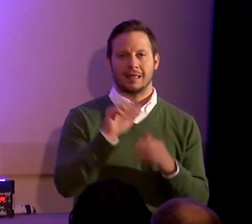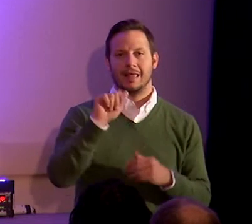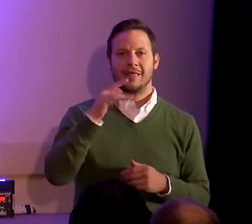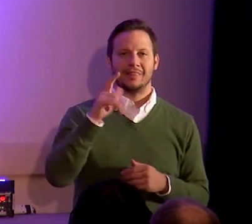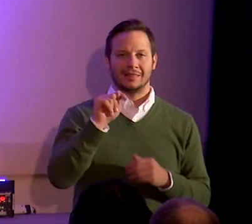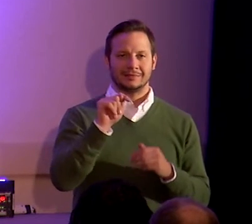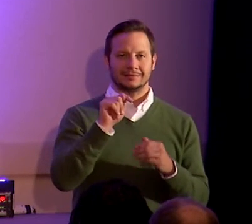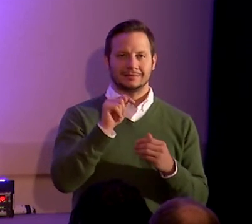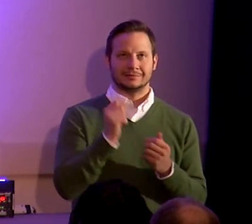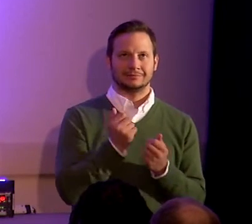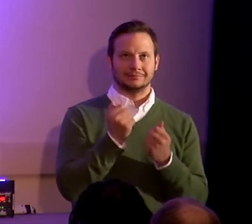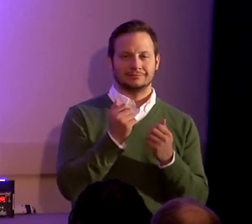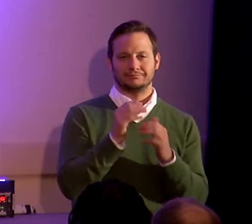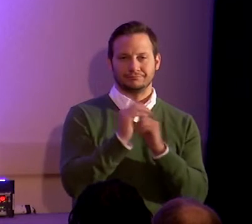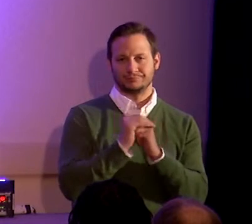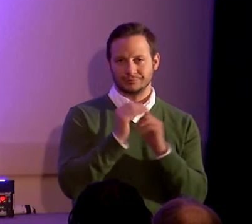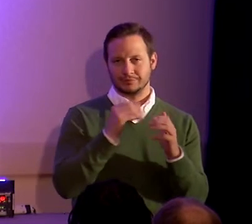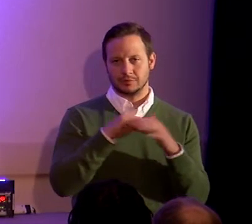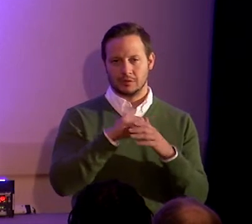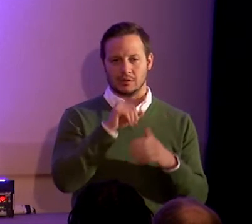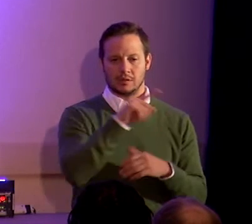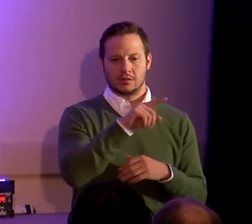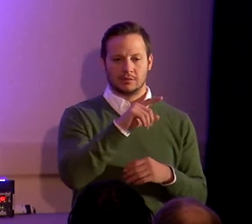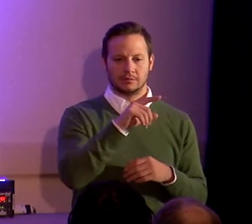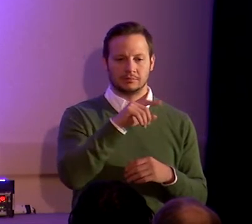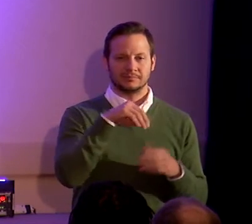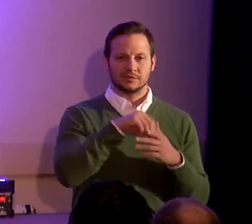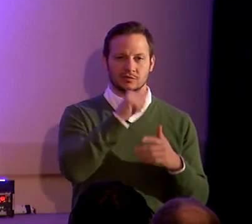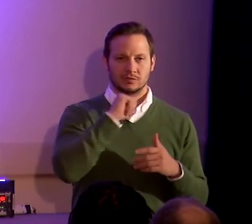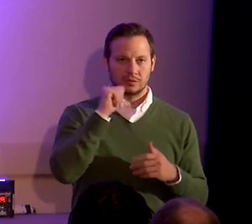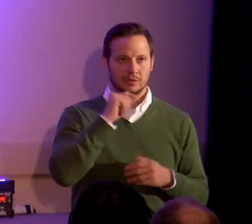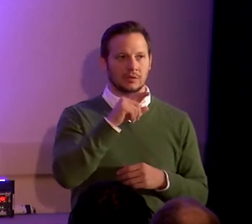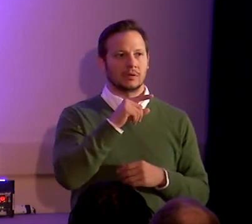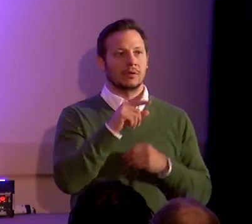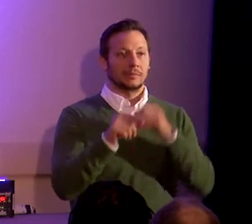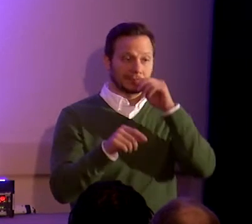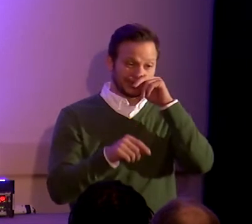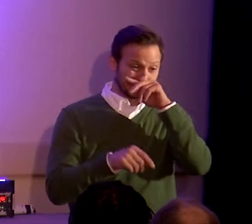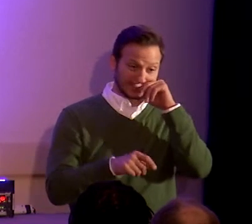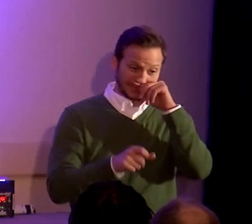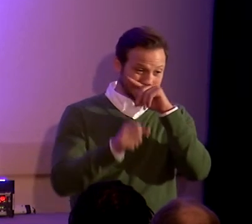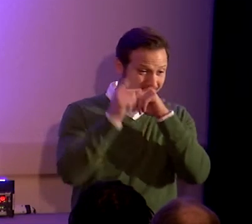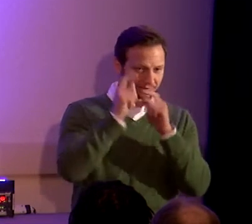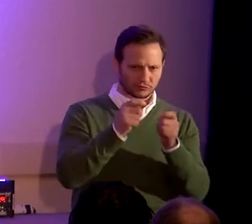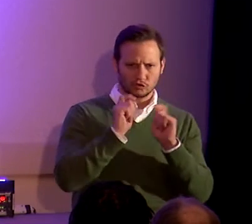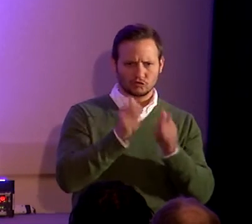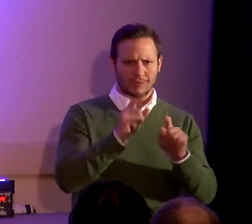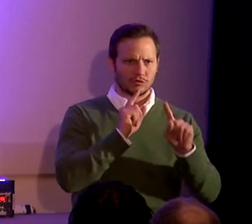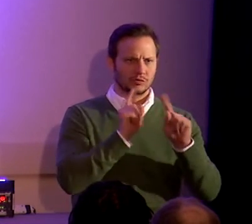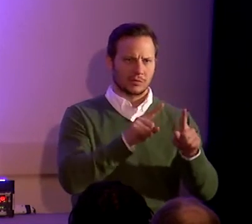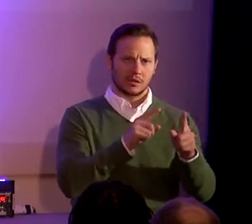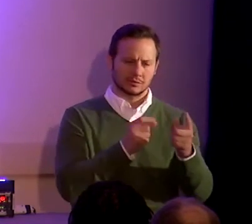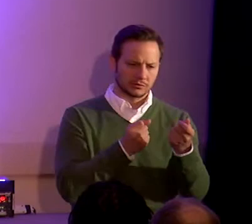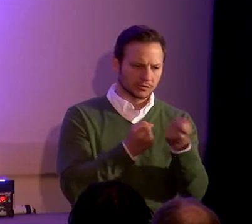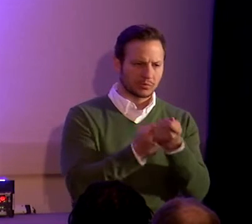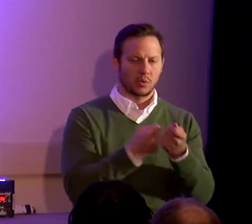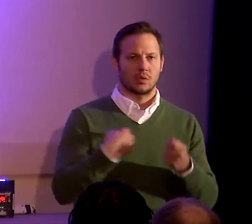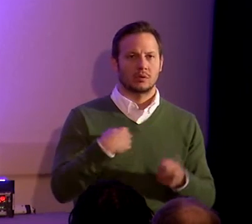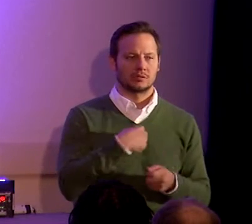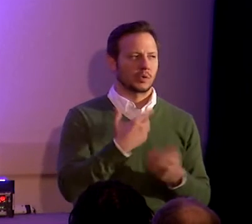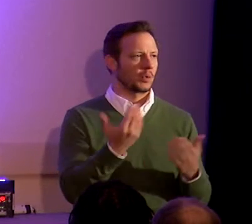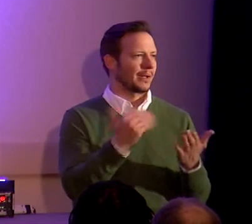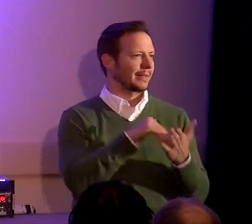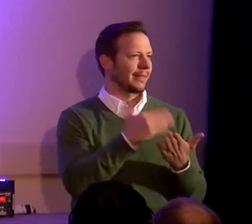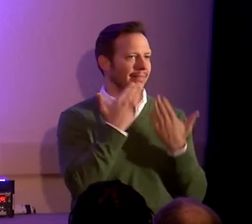Representatives. And in fact, the staff at the American Atheist was incredible in their rapid response and support. So really, I need to thank all of you